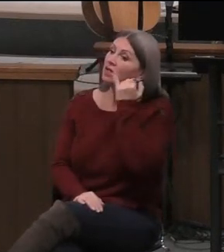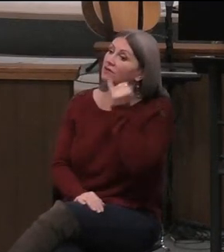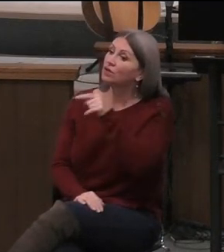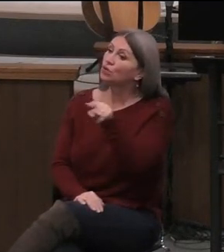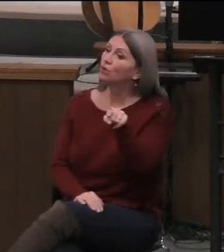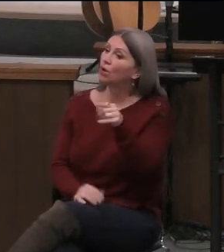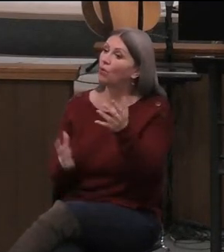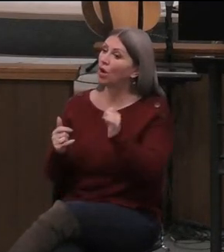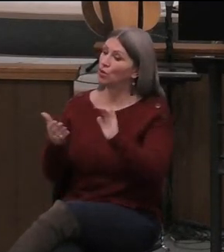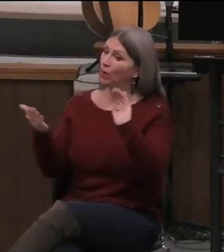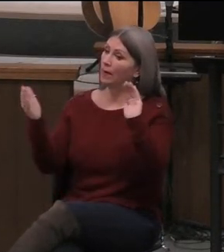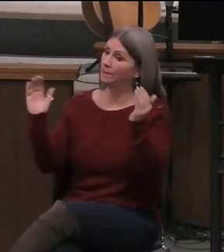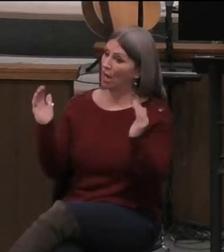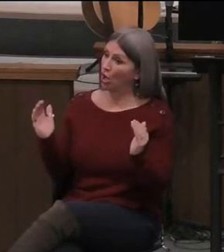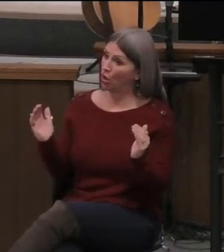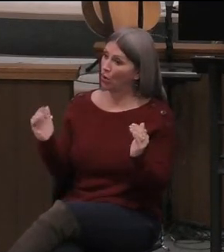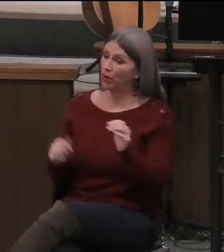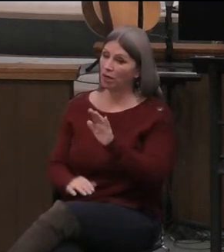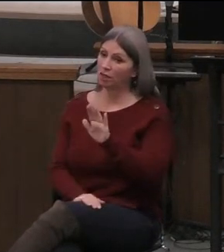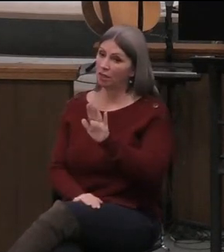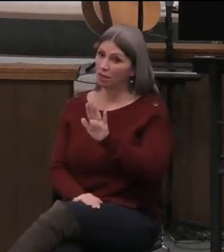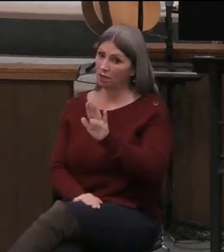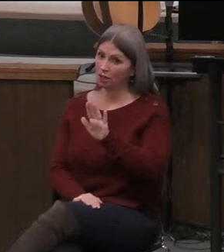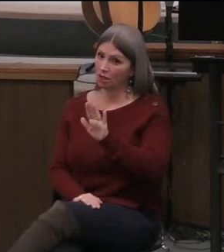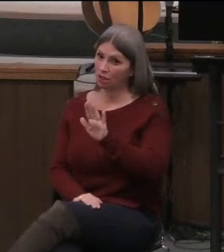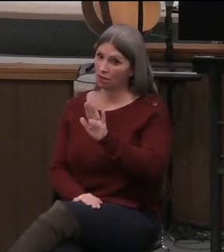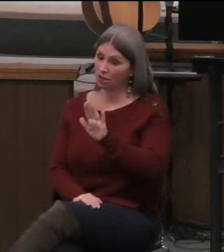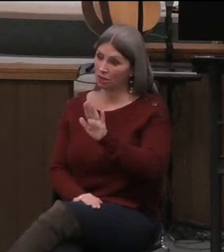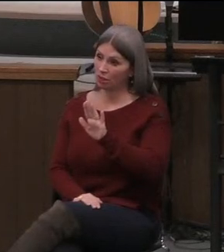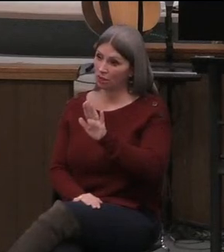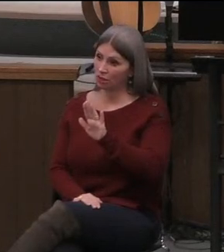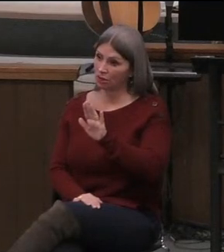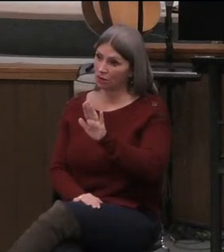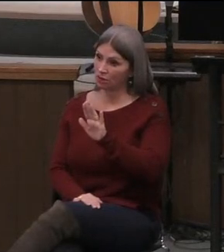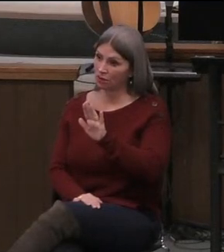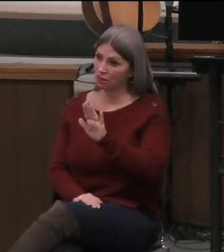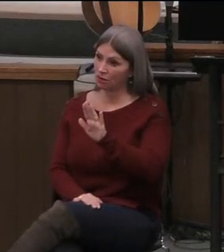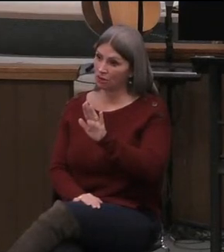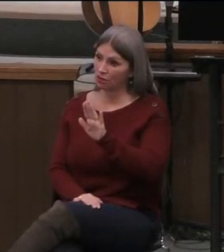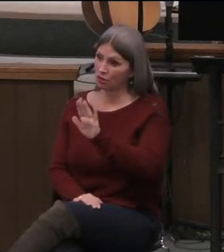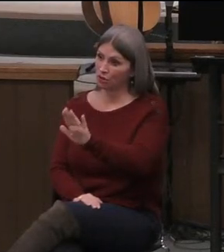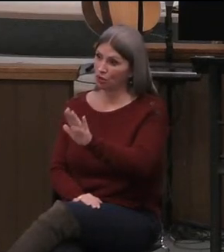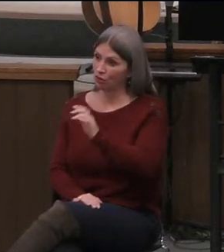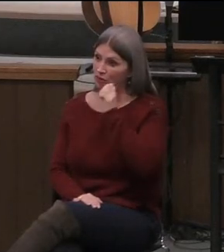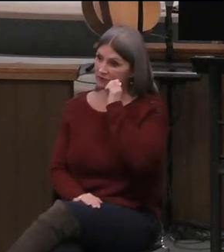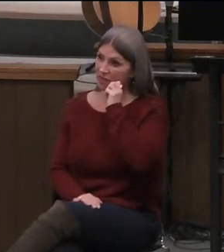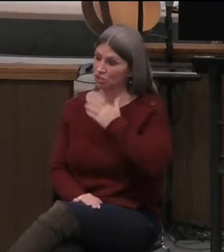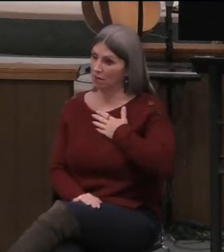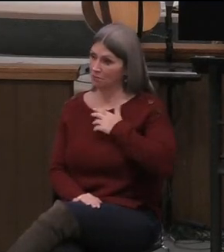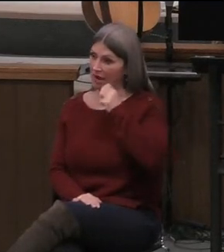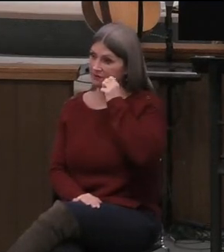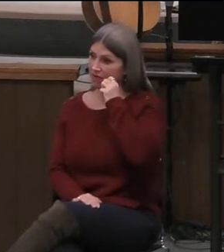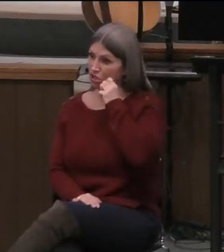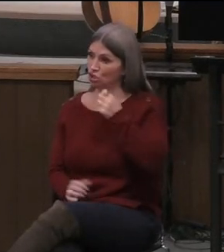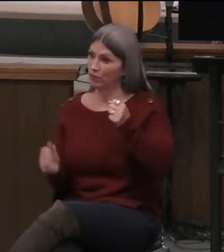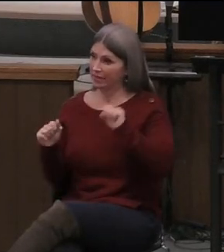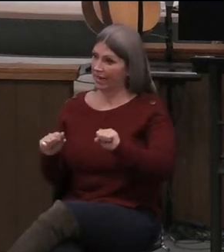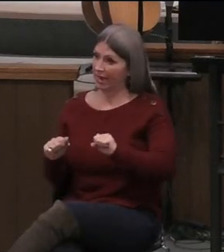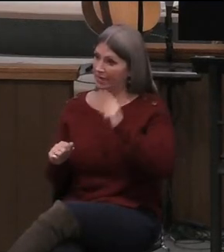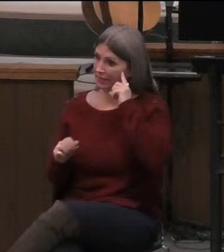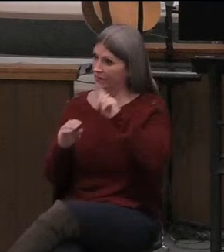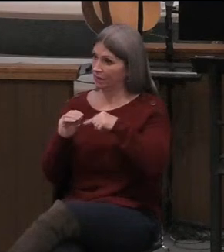compare your flesh to my flesh, here are some things to consider.